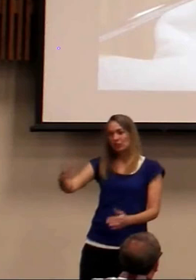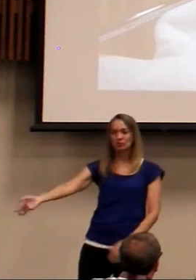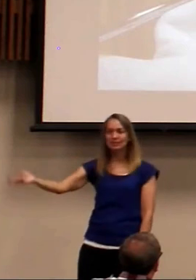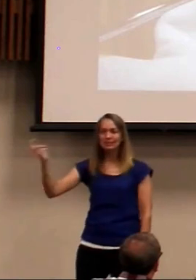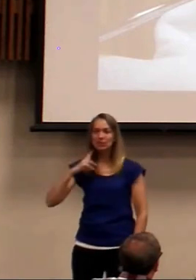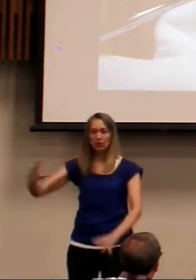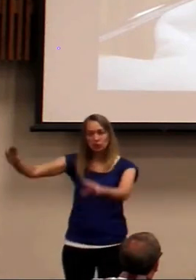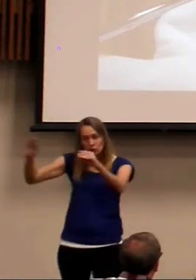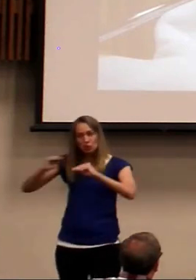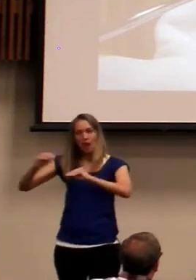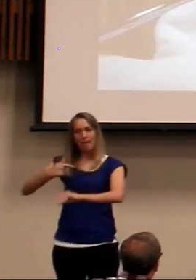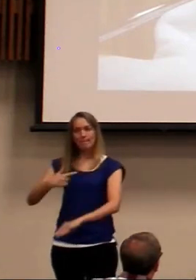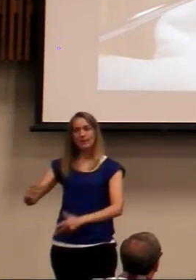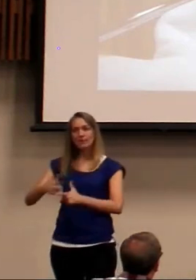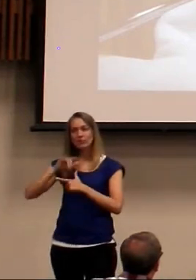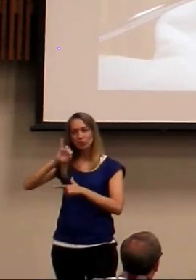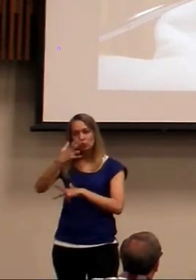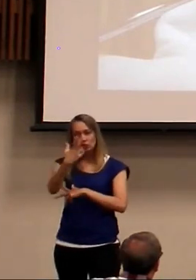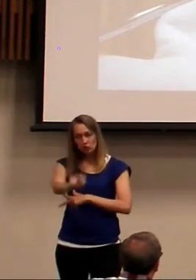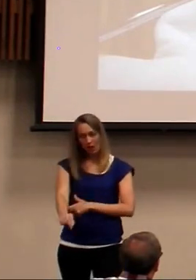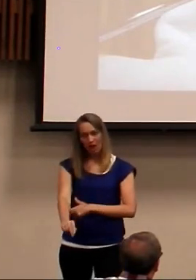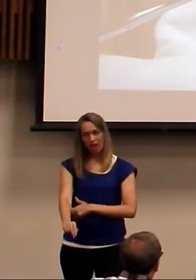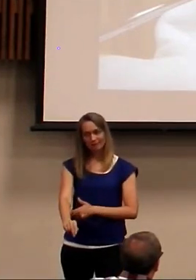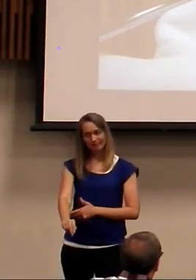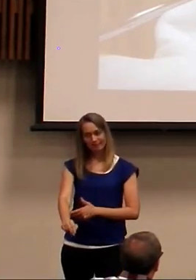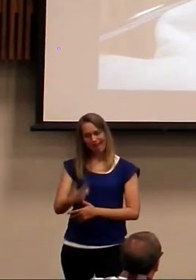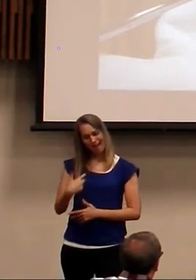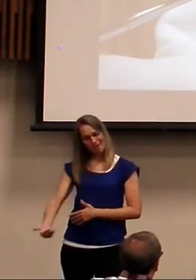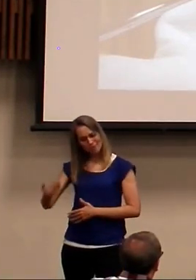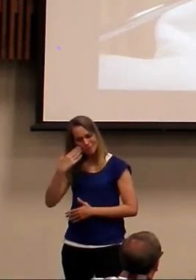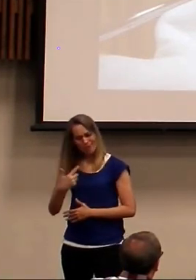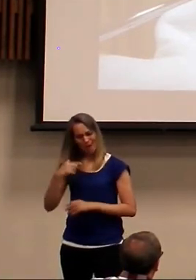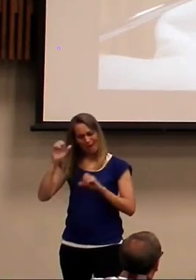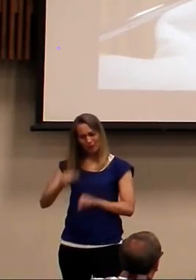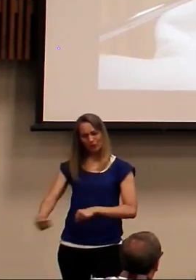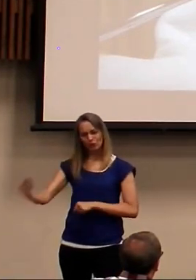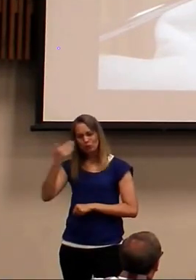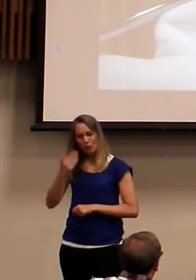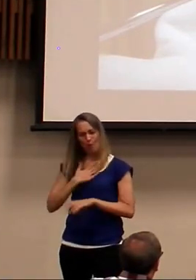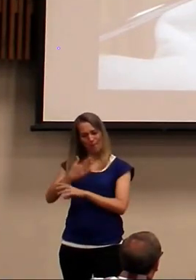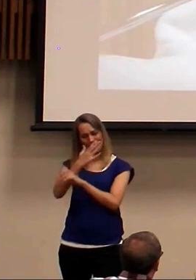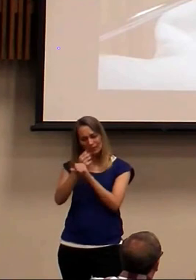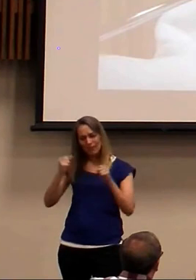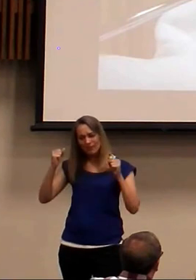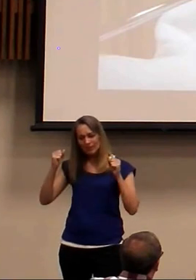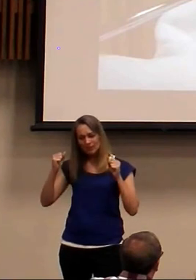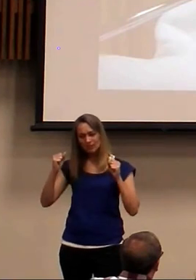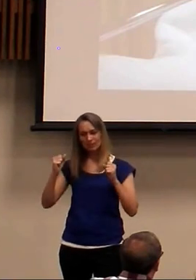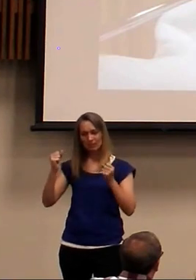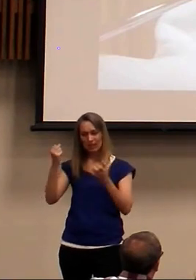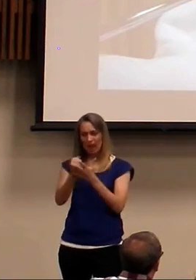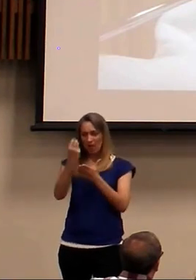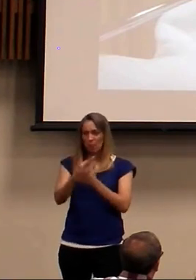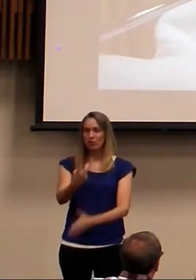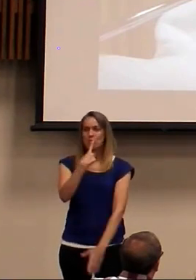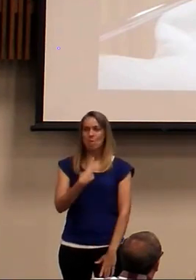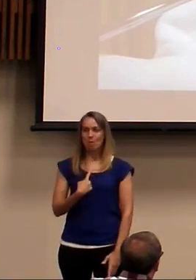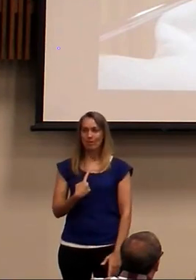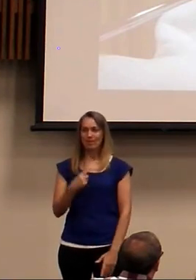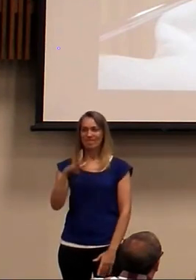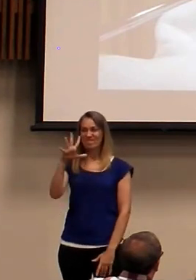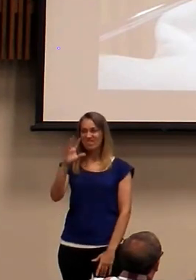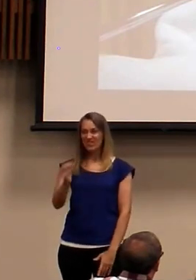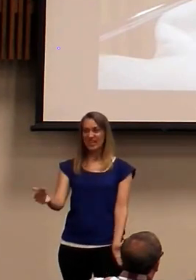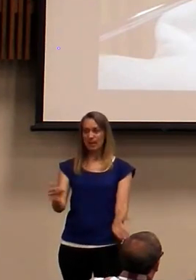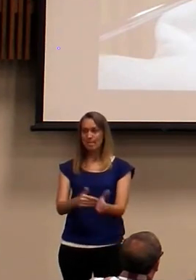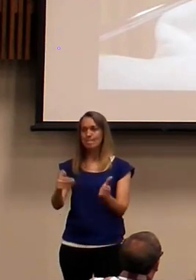taught me 1 John. I knew that part. I knew that I could know of my salvation. Ed told me that 50 million times when we were going through school.